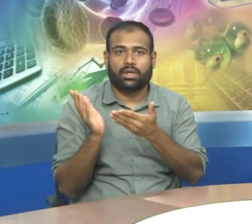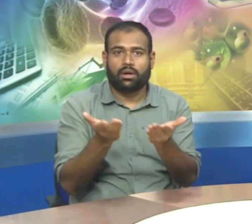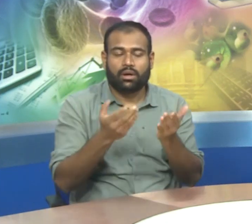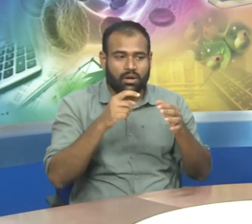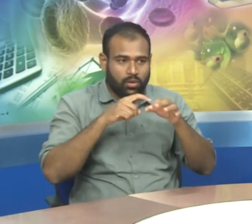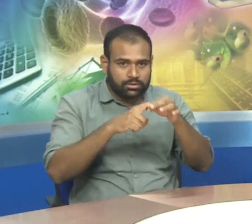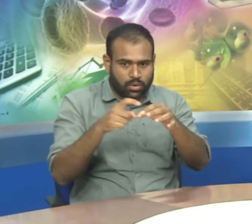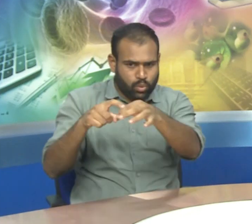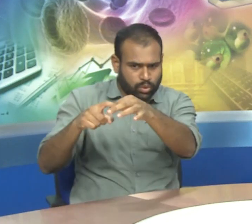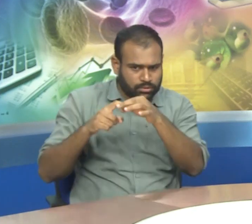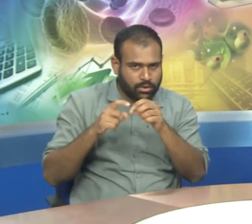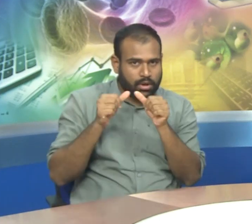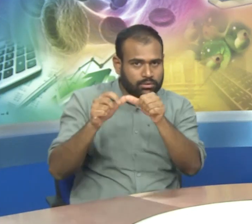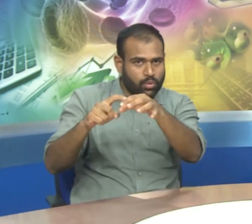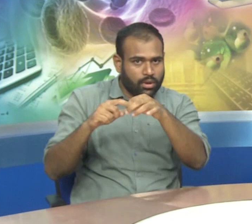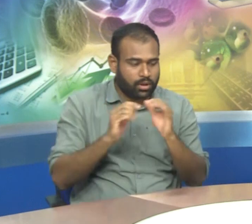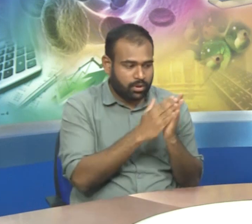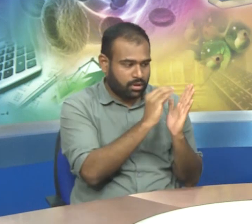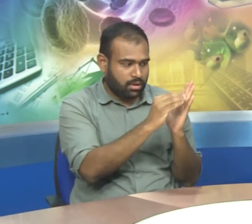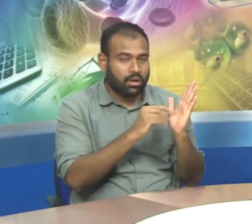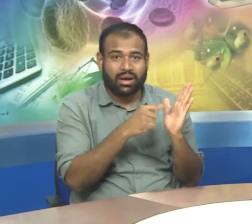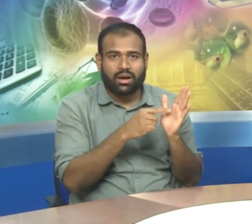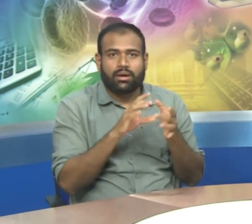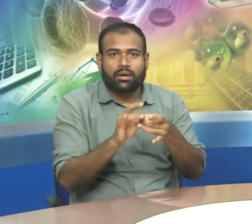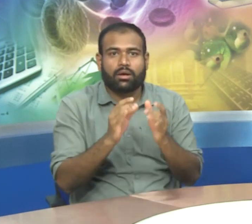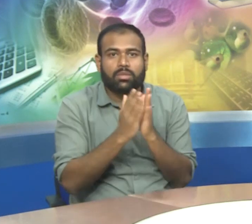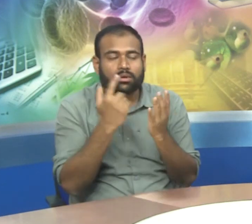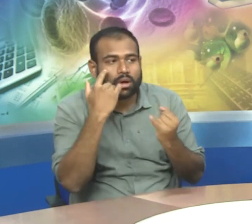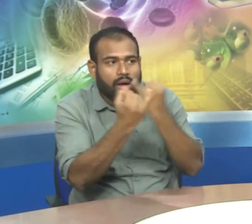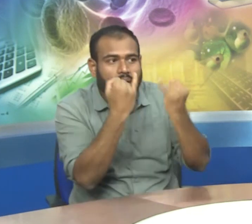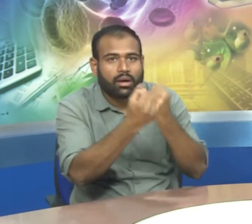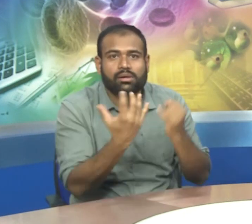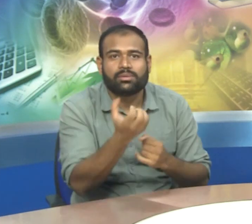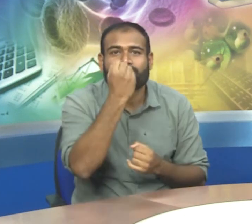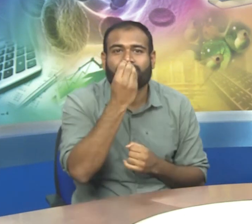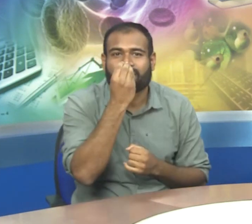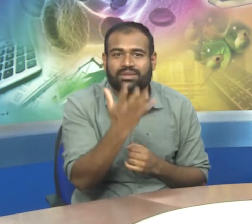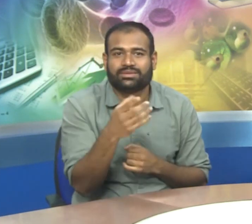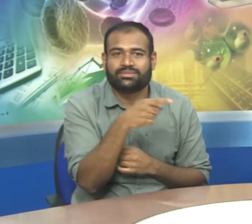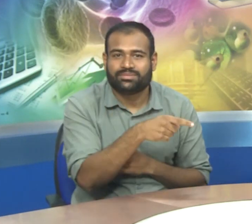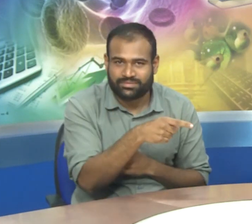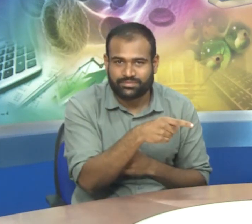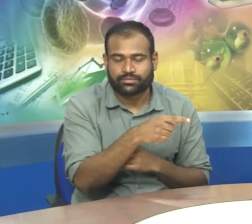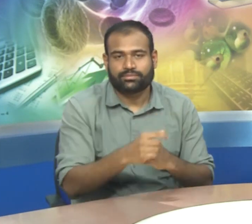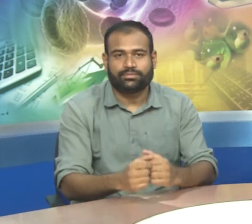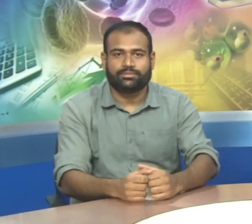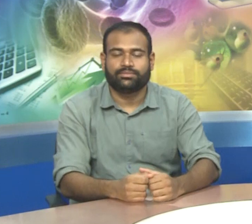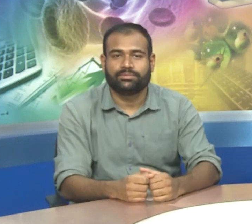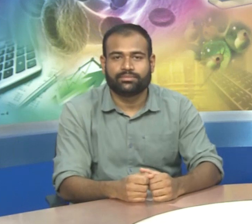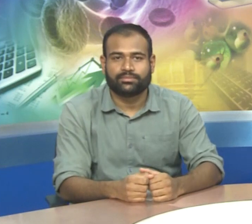So according to the type of question, we will look for the category so that we find our answer.